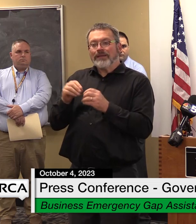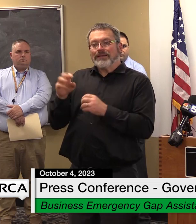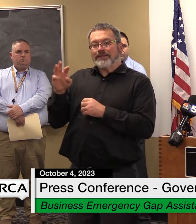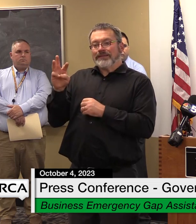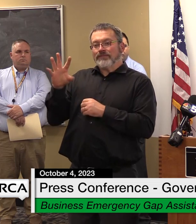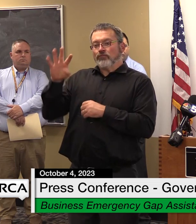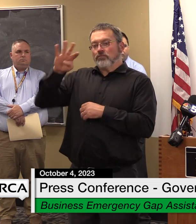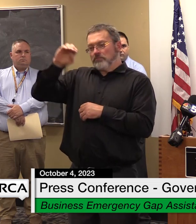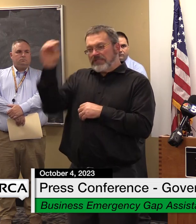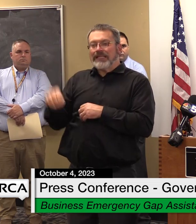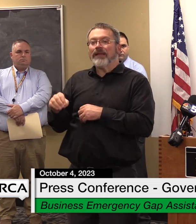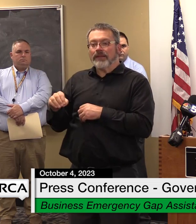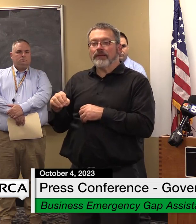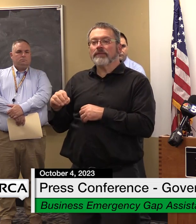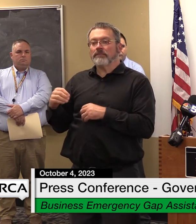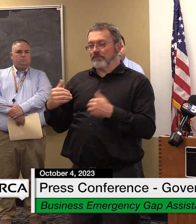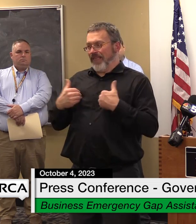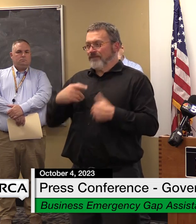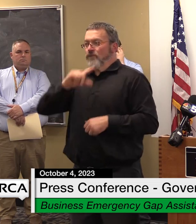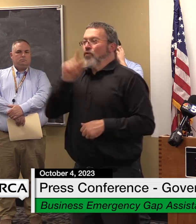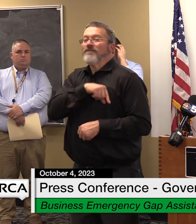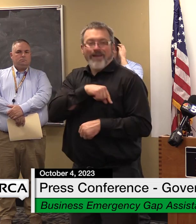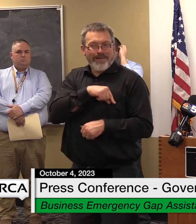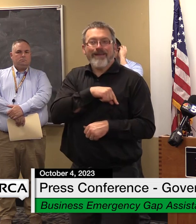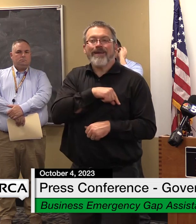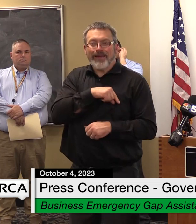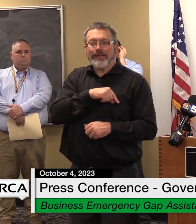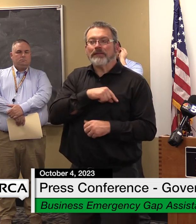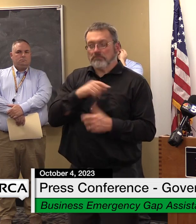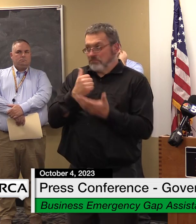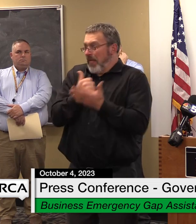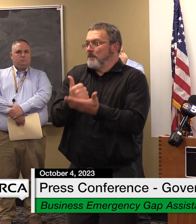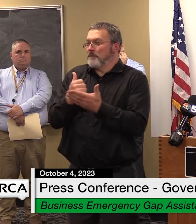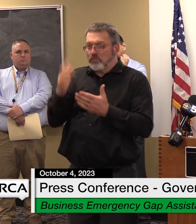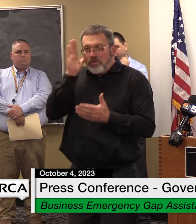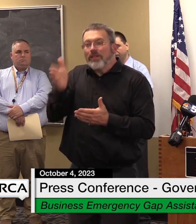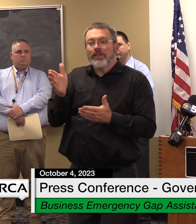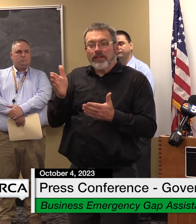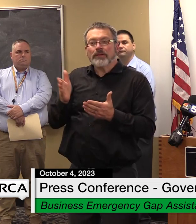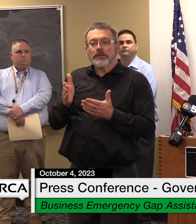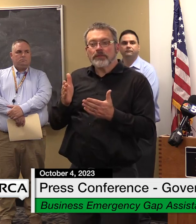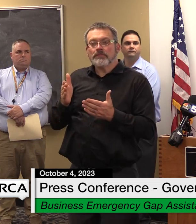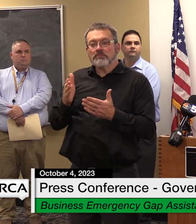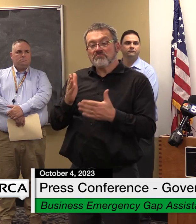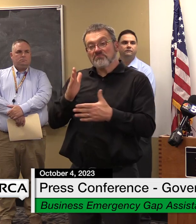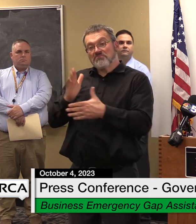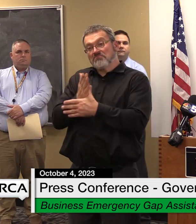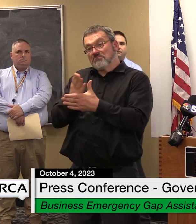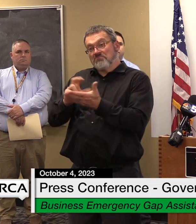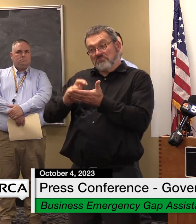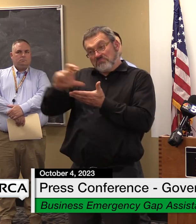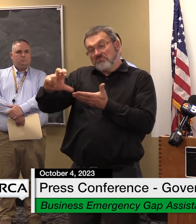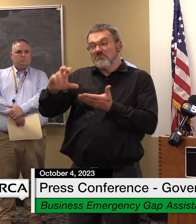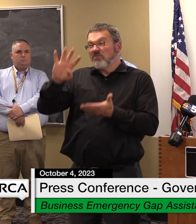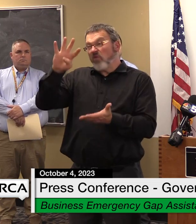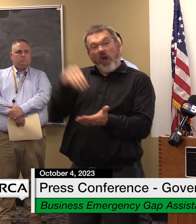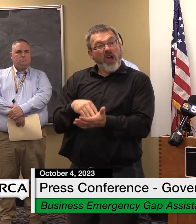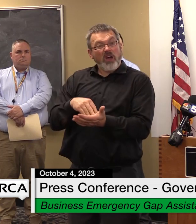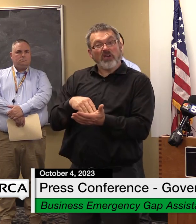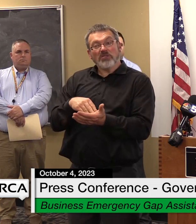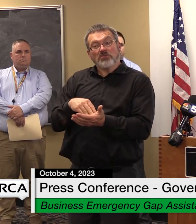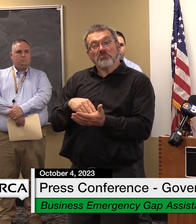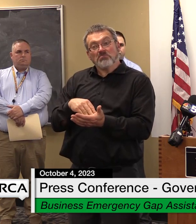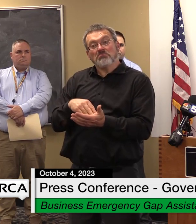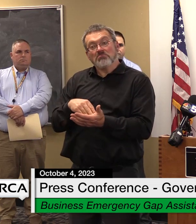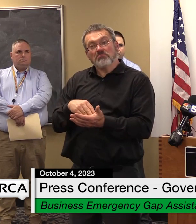64% of them were eligible for assistance, and the average award grant was $4,000. So there are still people